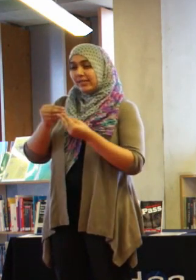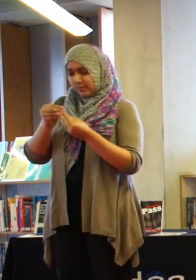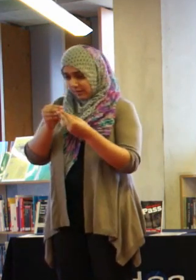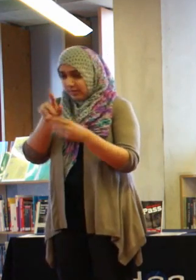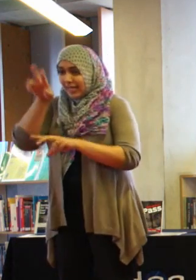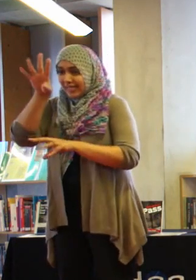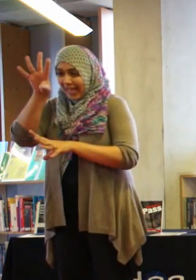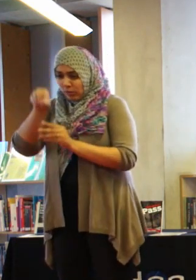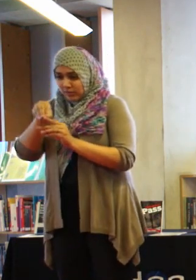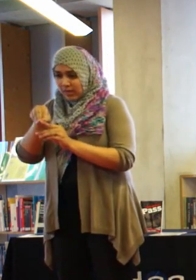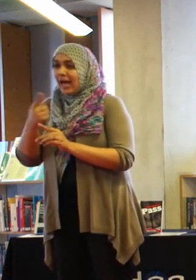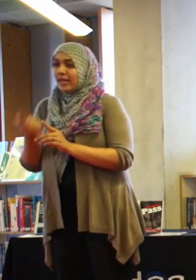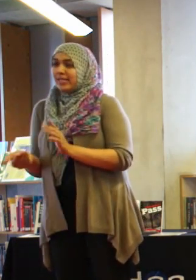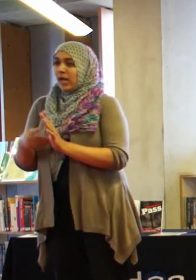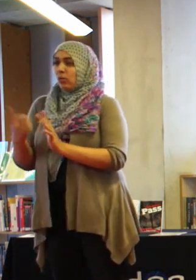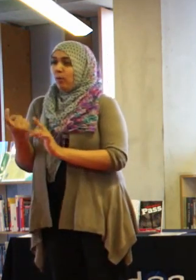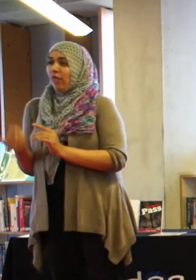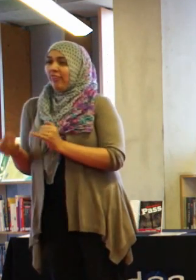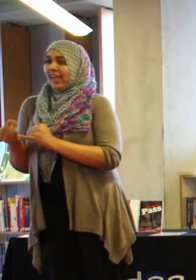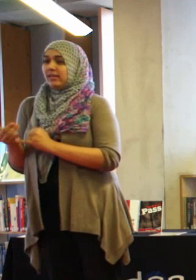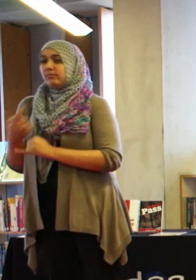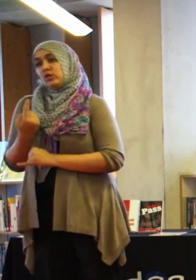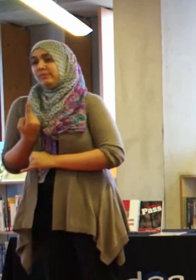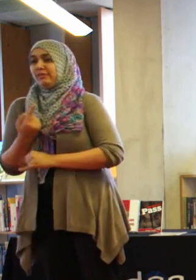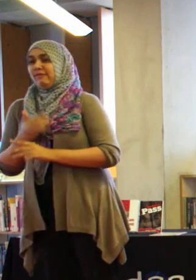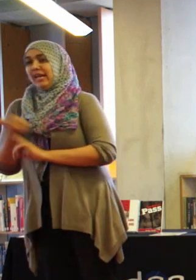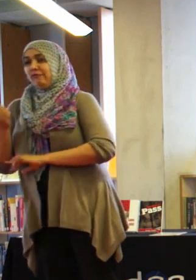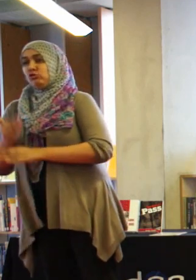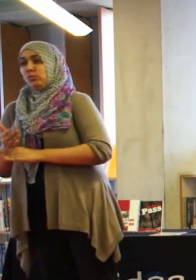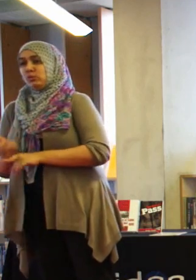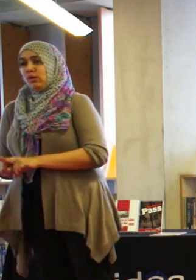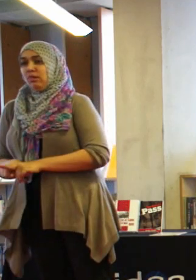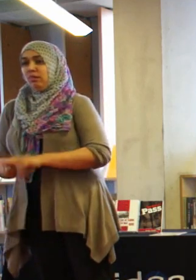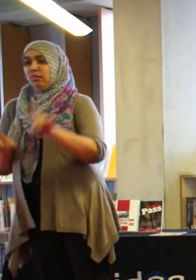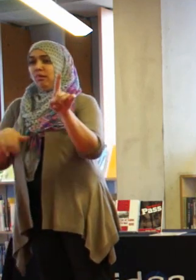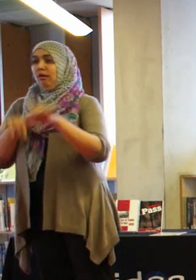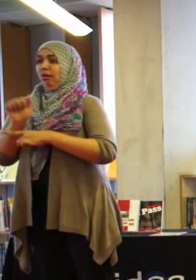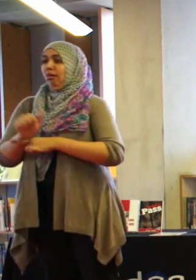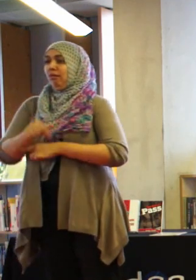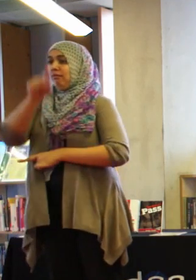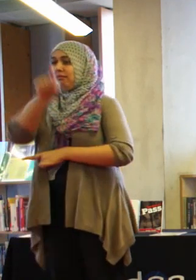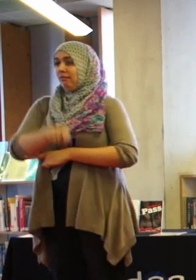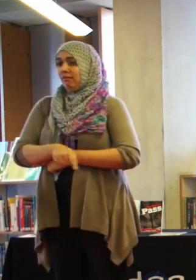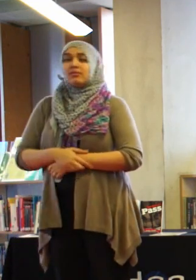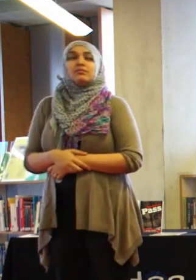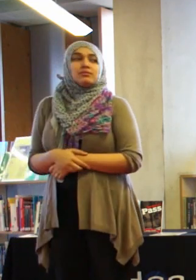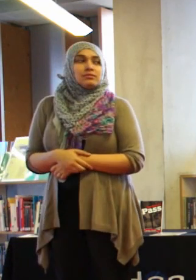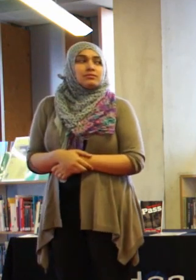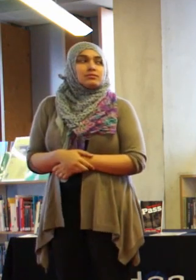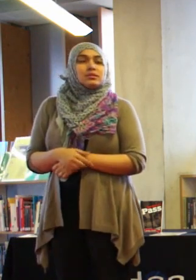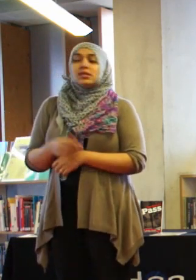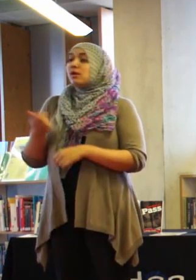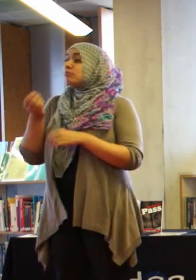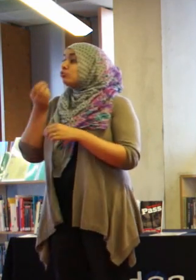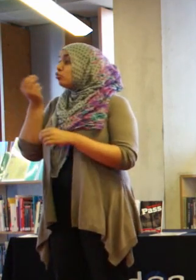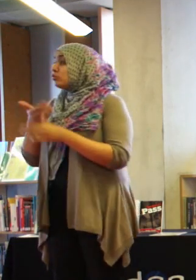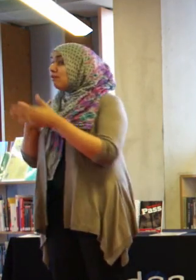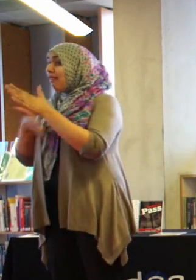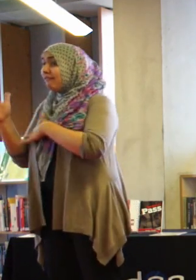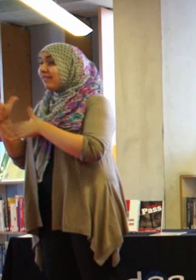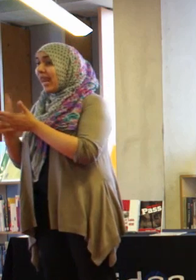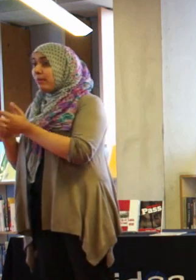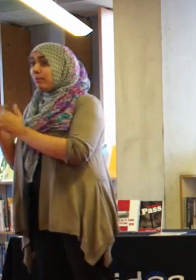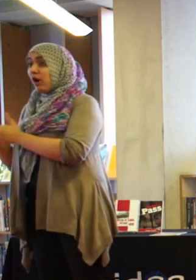him, because he's out of a job now. But he doesn't stay out of a job for long, because the day after he leaves the Labour